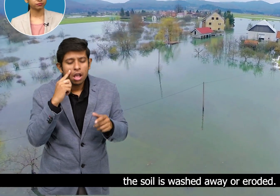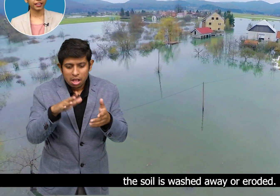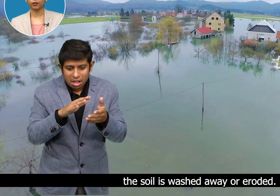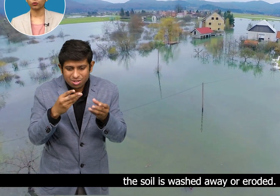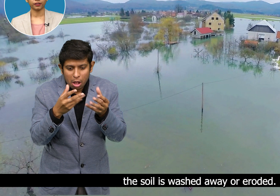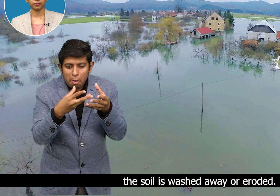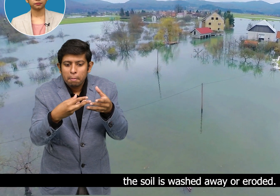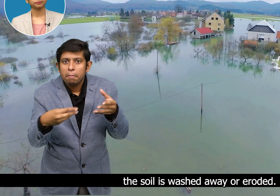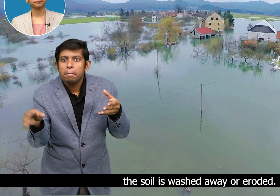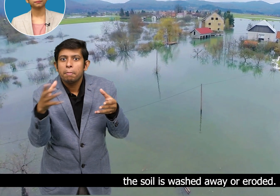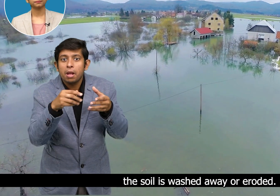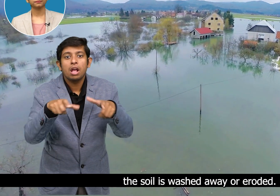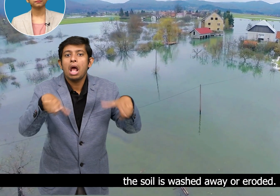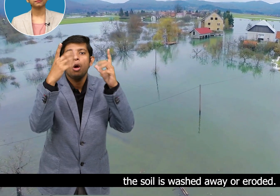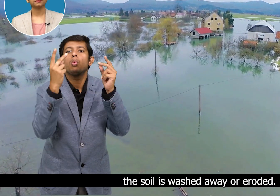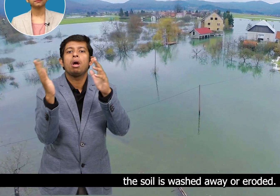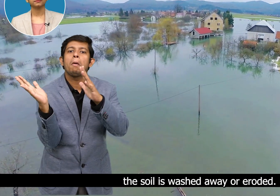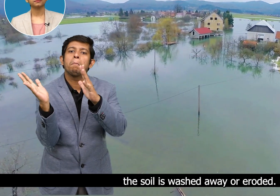or eroded.